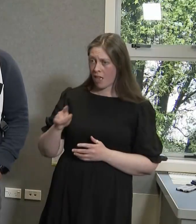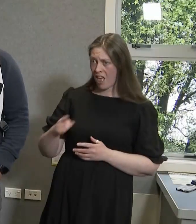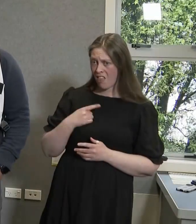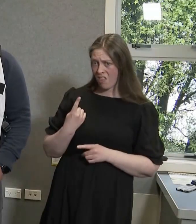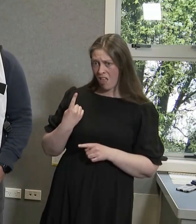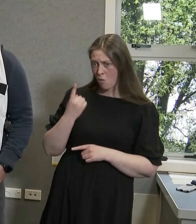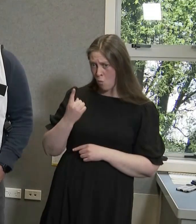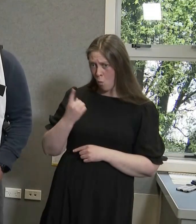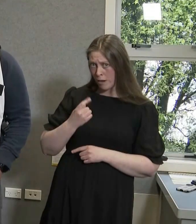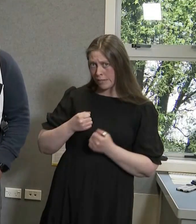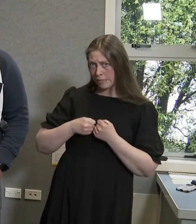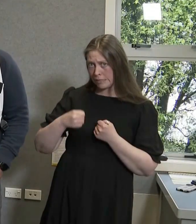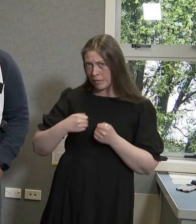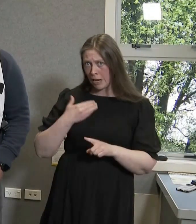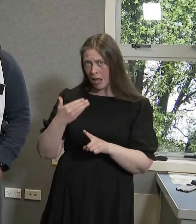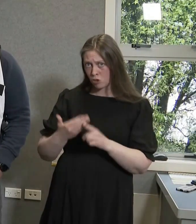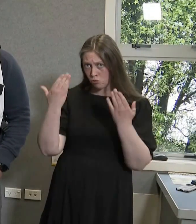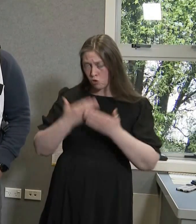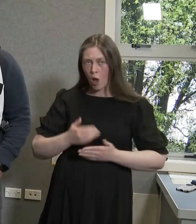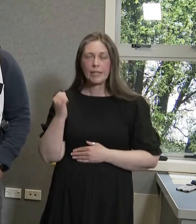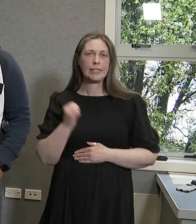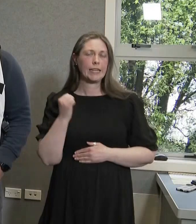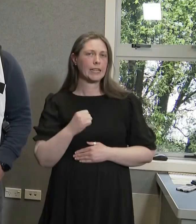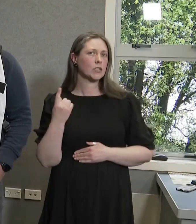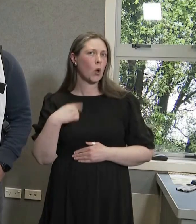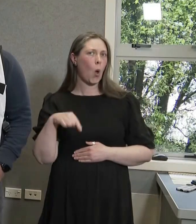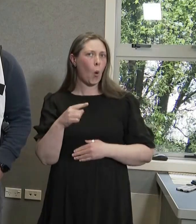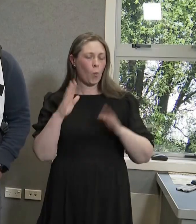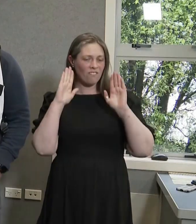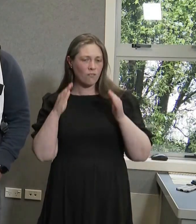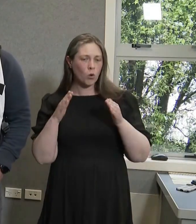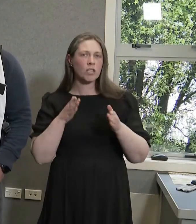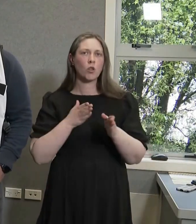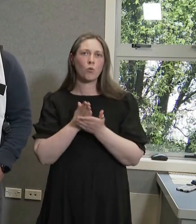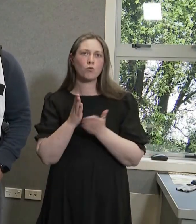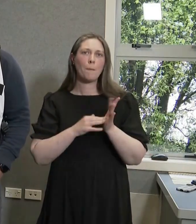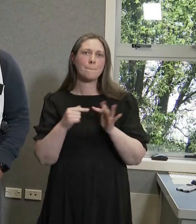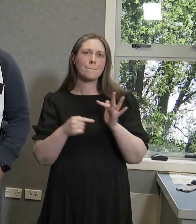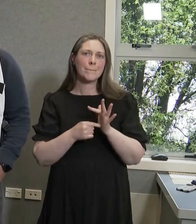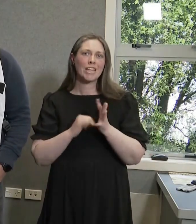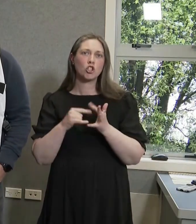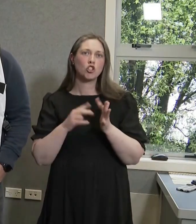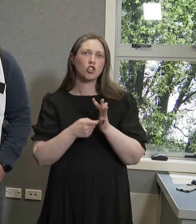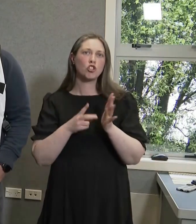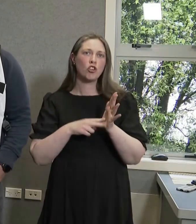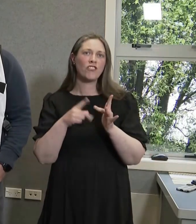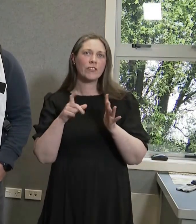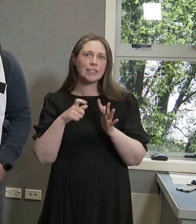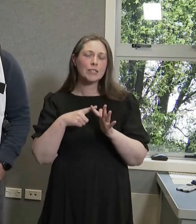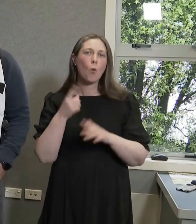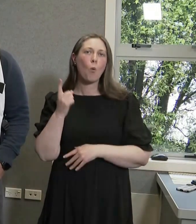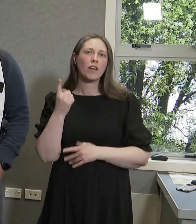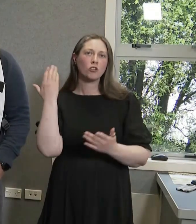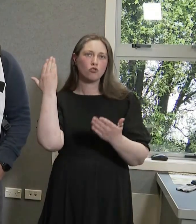now? Yes, that's right. So we are maintaining focus in line with the Met Service warning through to at least 11 o'clock tonight. So what's happening in